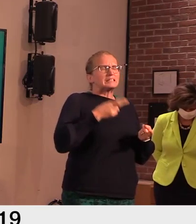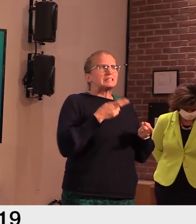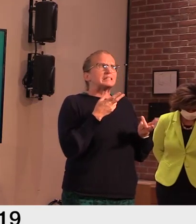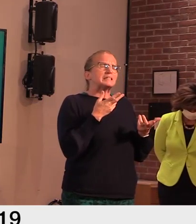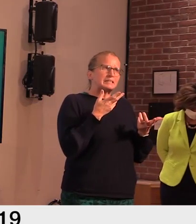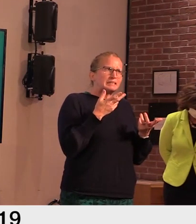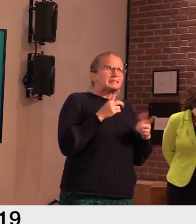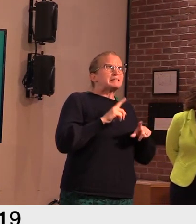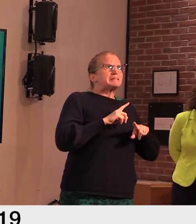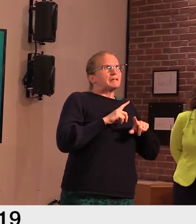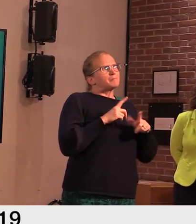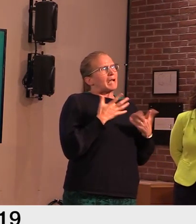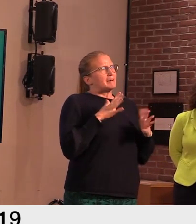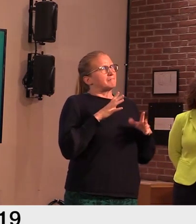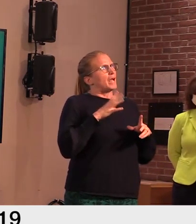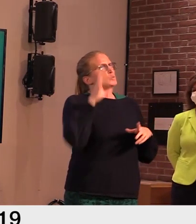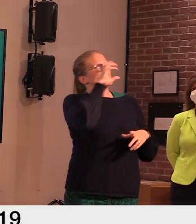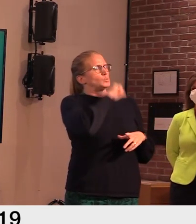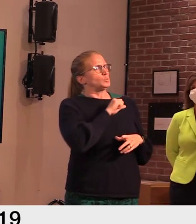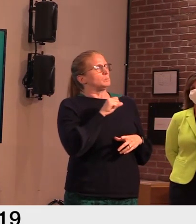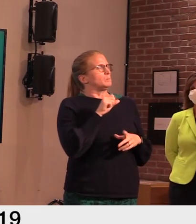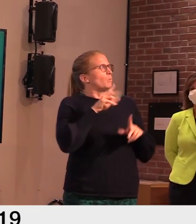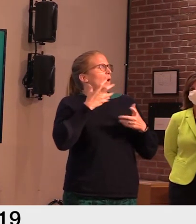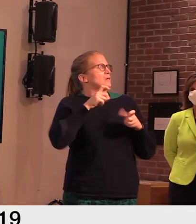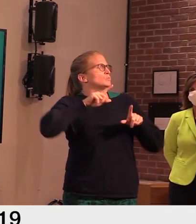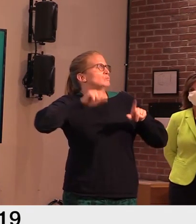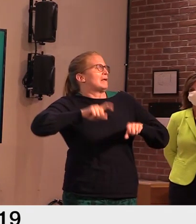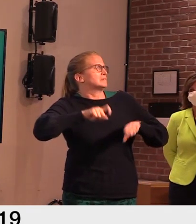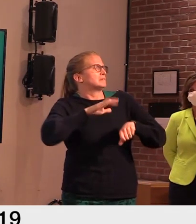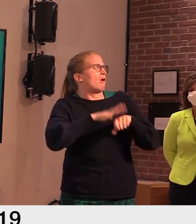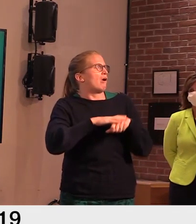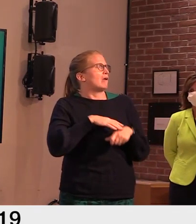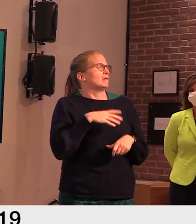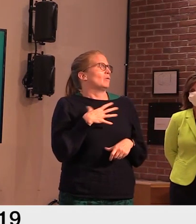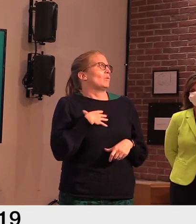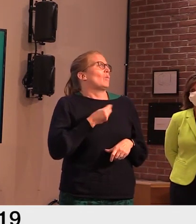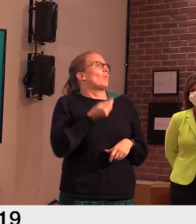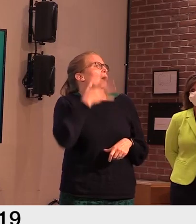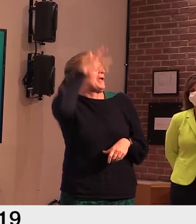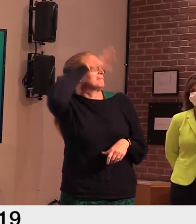and potential drugs are carried out